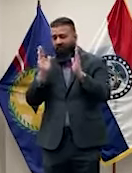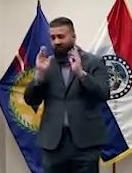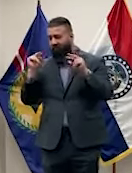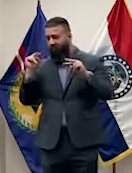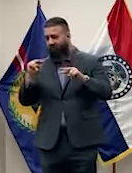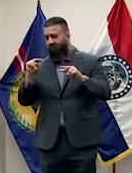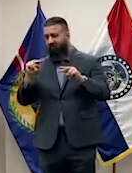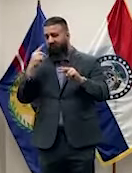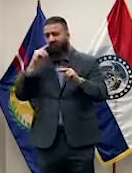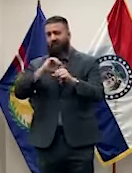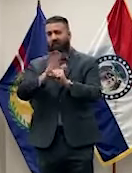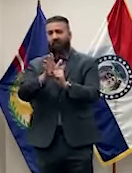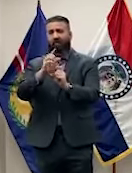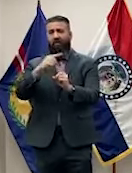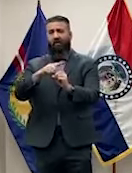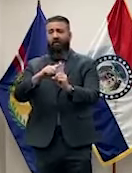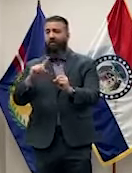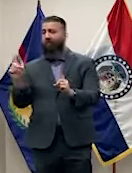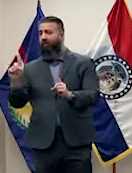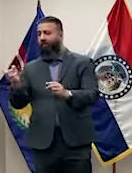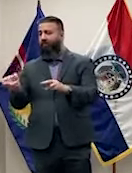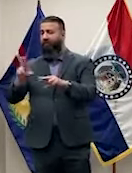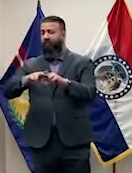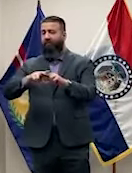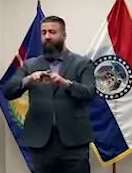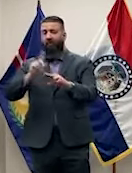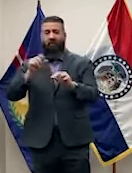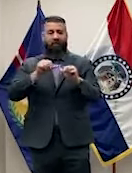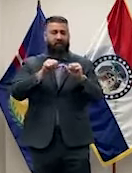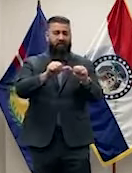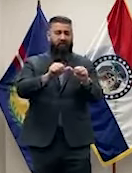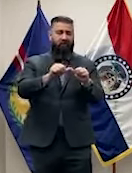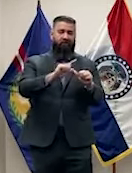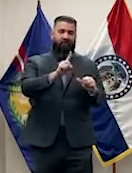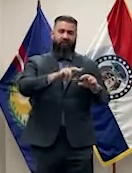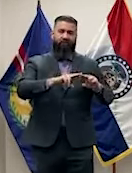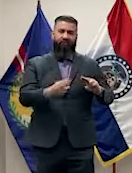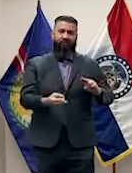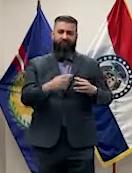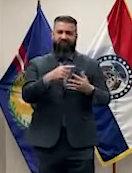COVID cases are increasing, where they persist, and where they're decreasing.